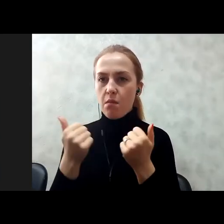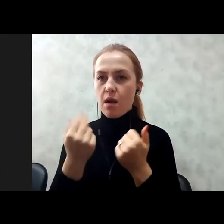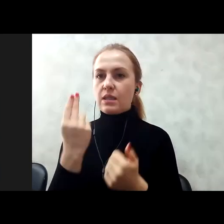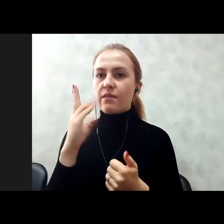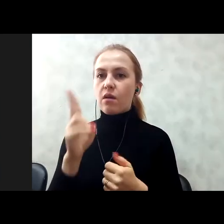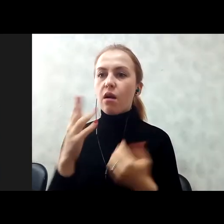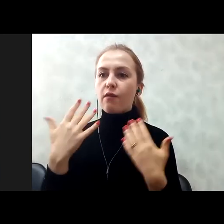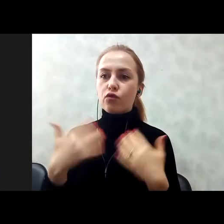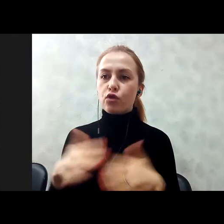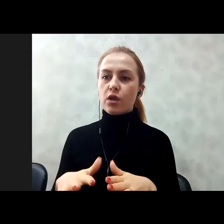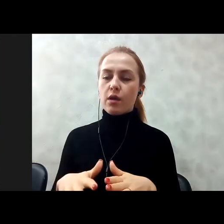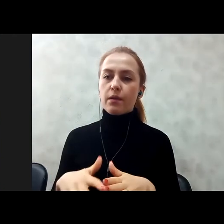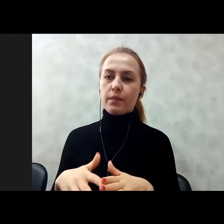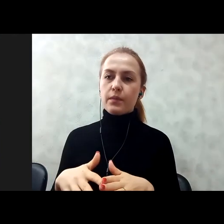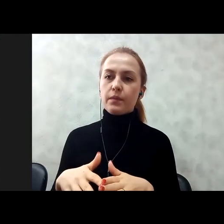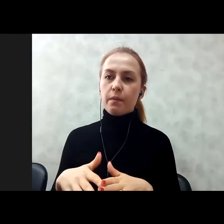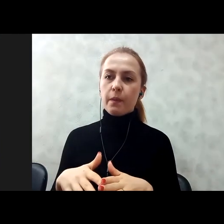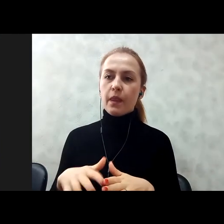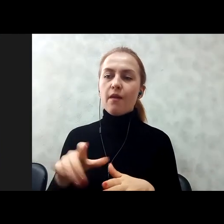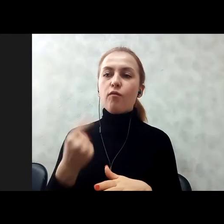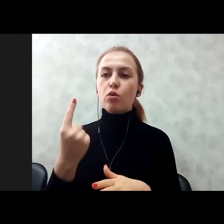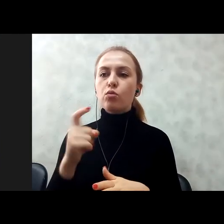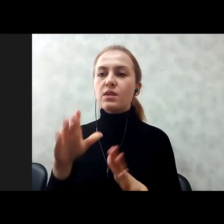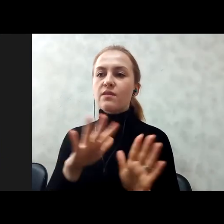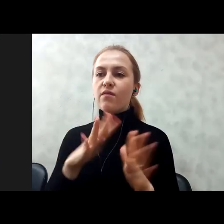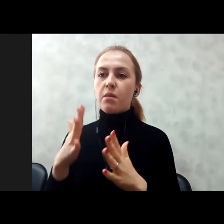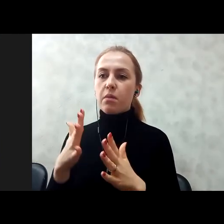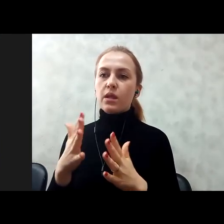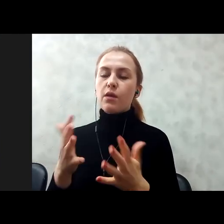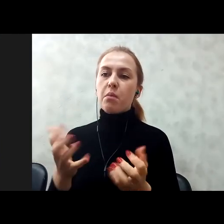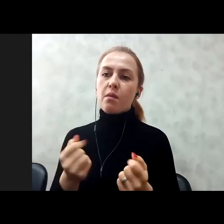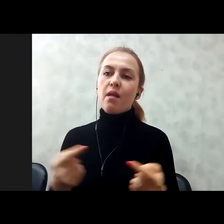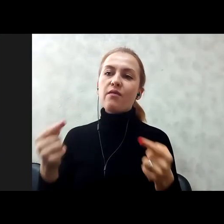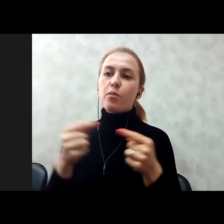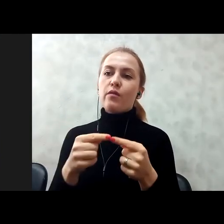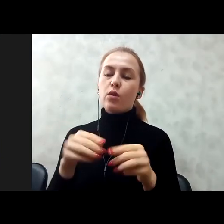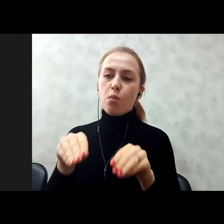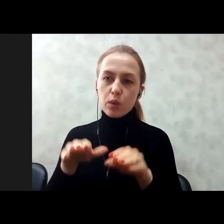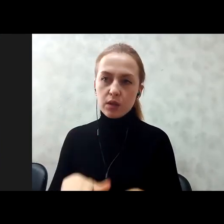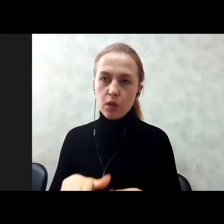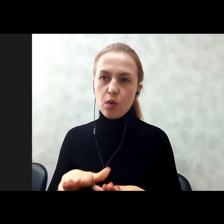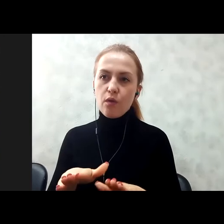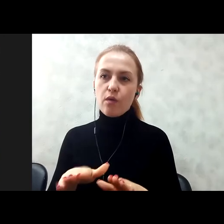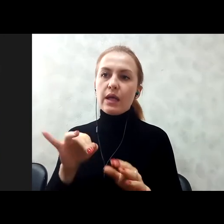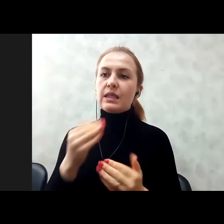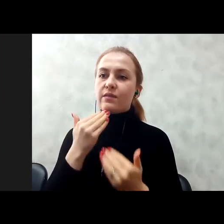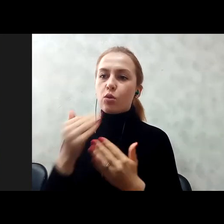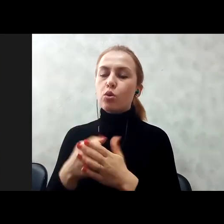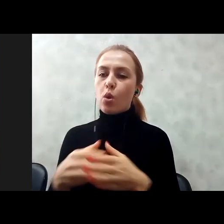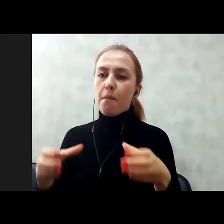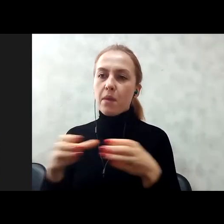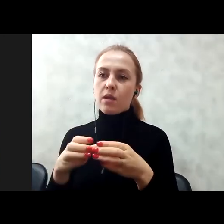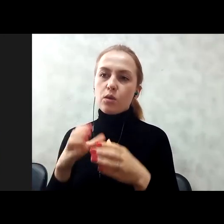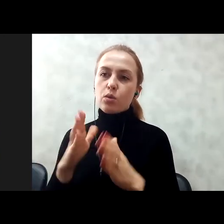And CEC has had several such cases and had to post an order when